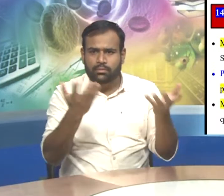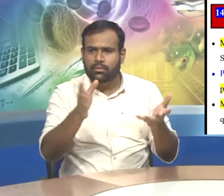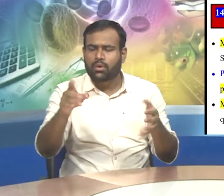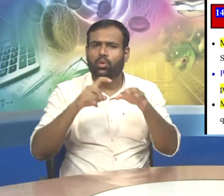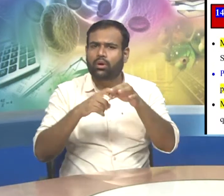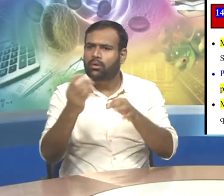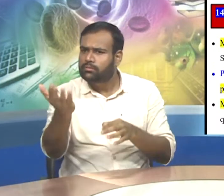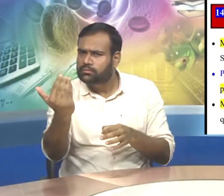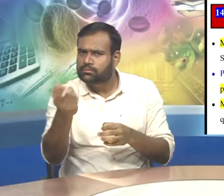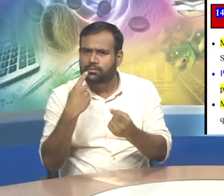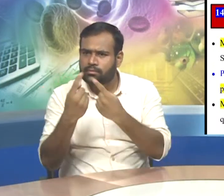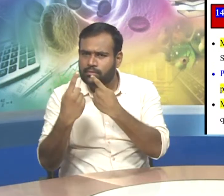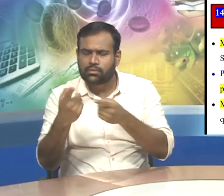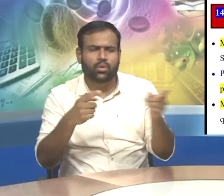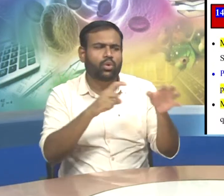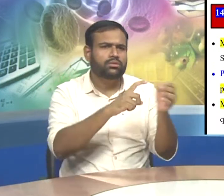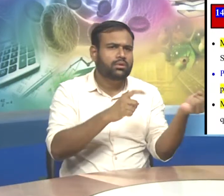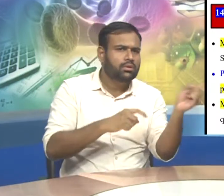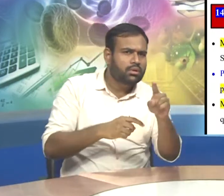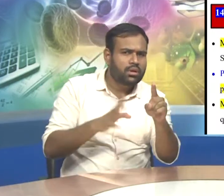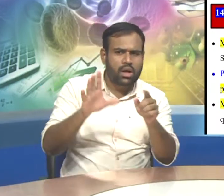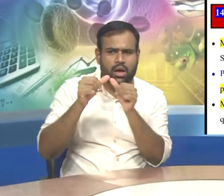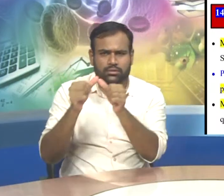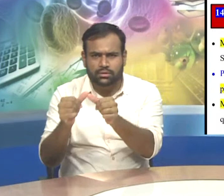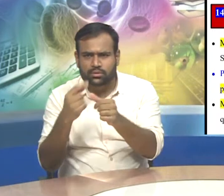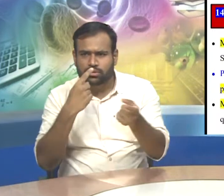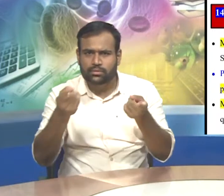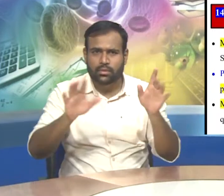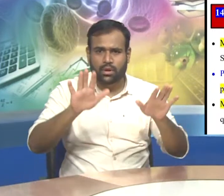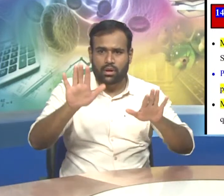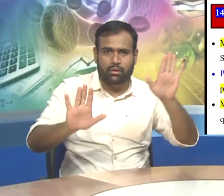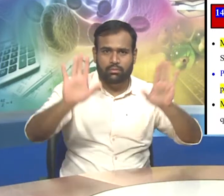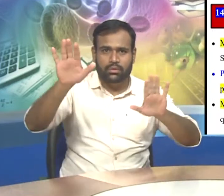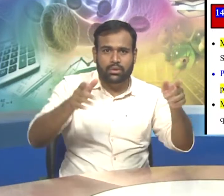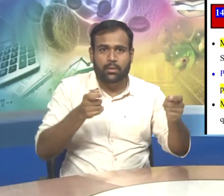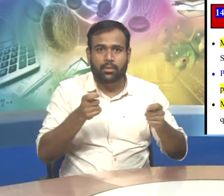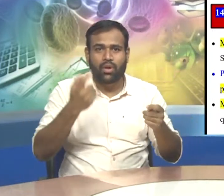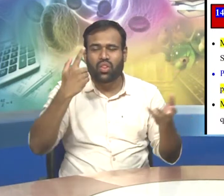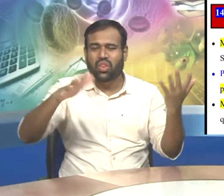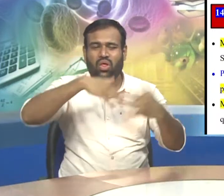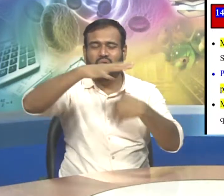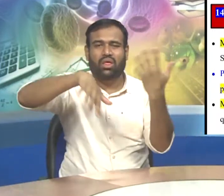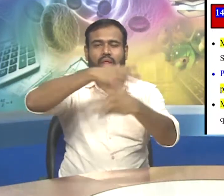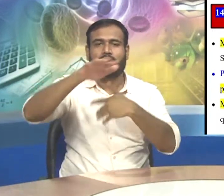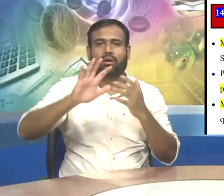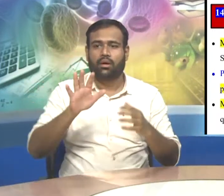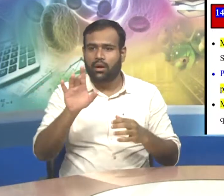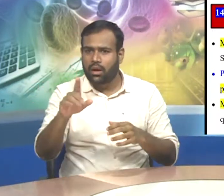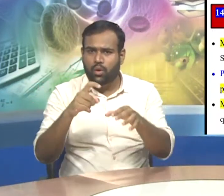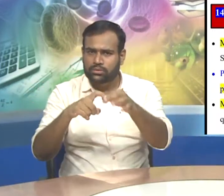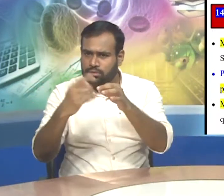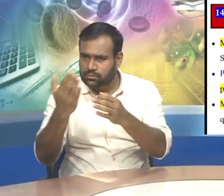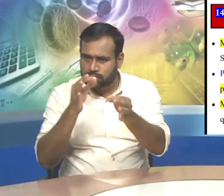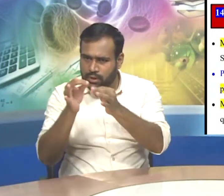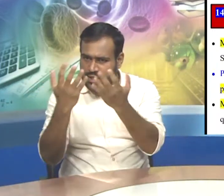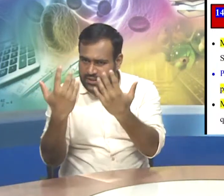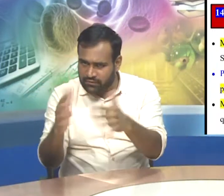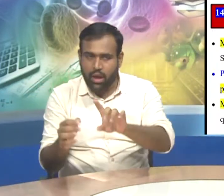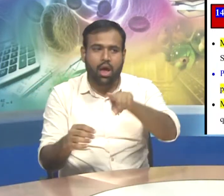That presiding officer maintains order in the House, also allows the members to ask questions